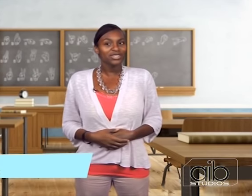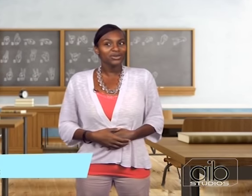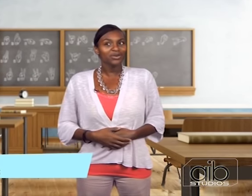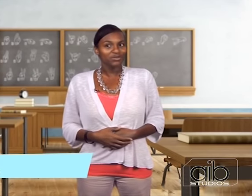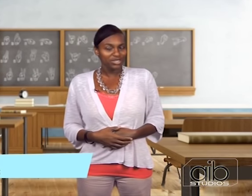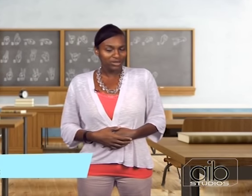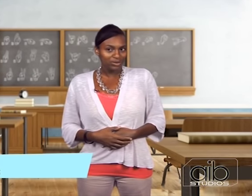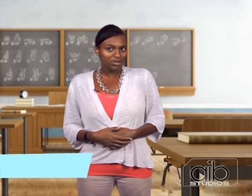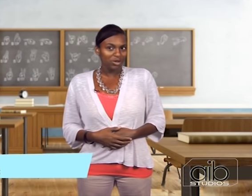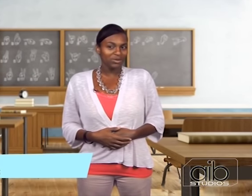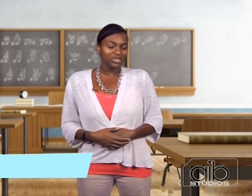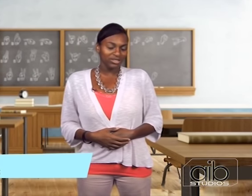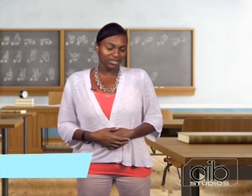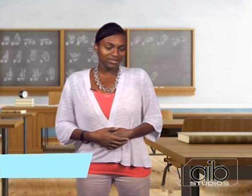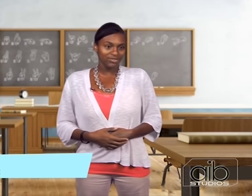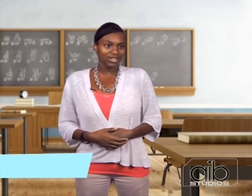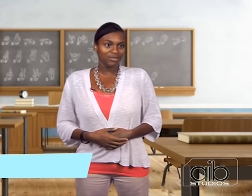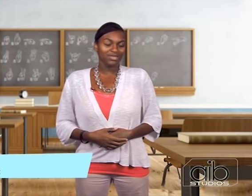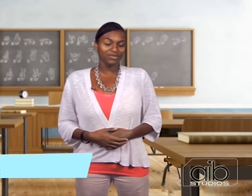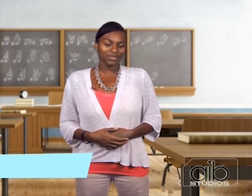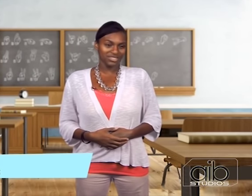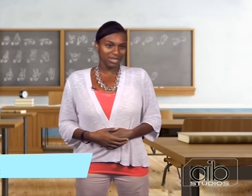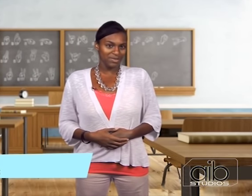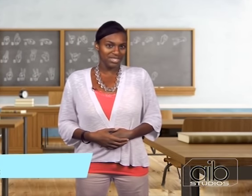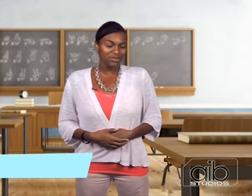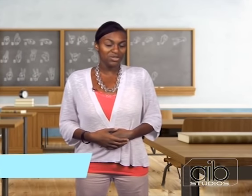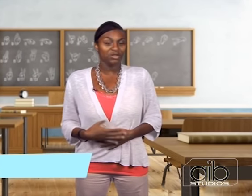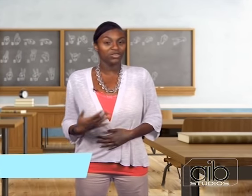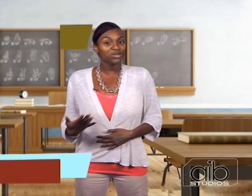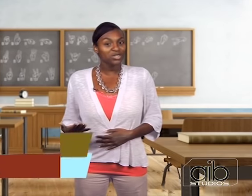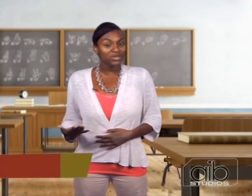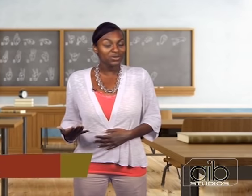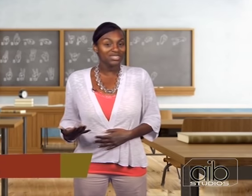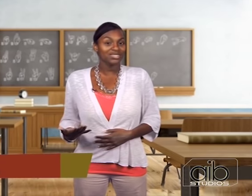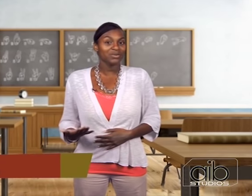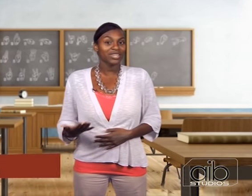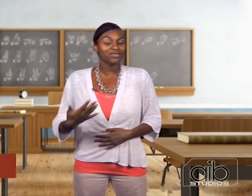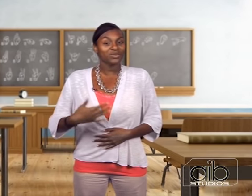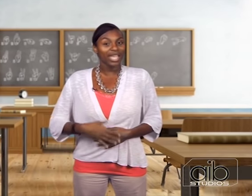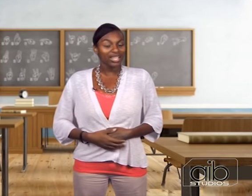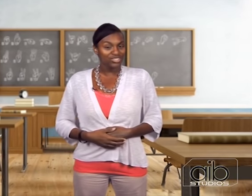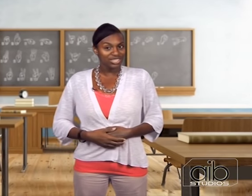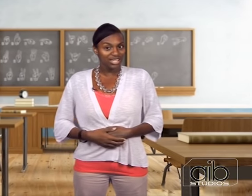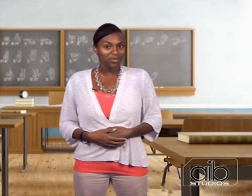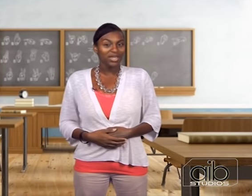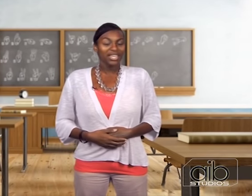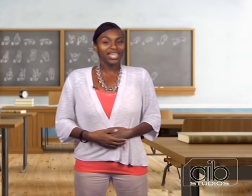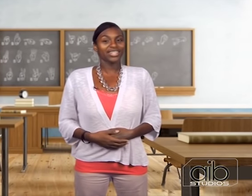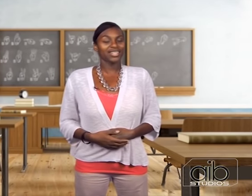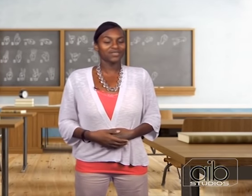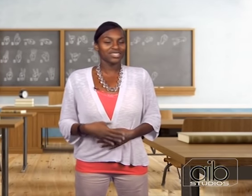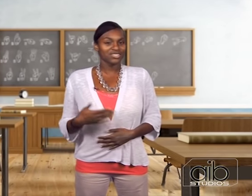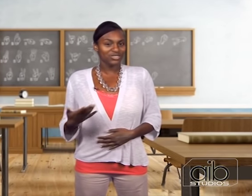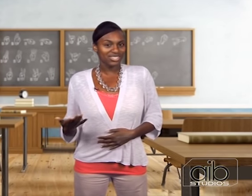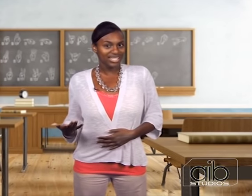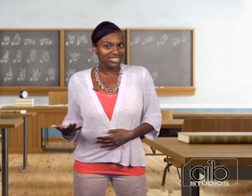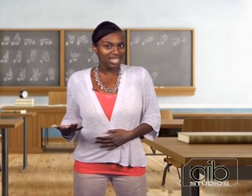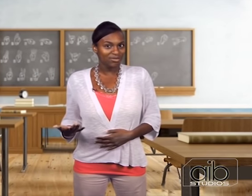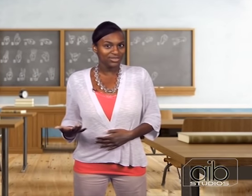a review of what we learned from the first episode. So if you're new, this is a way of you catching up, and if this is your second time tuning in,